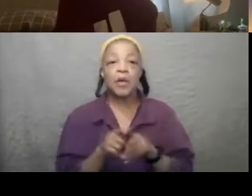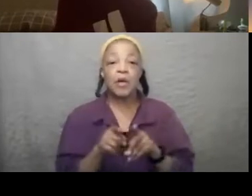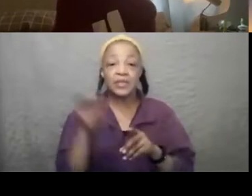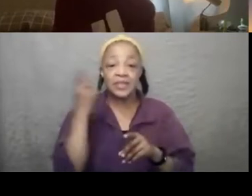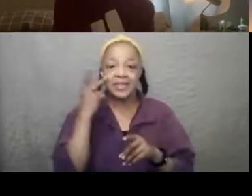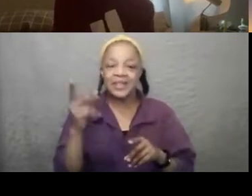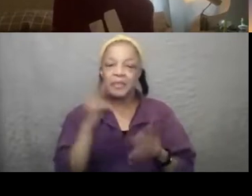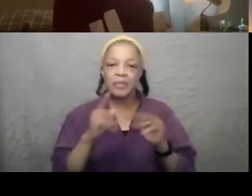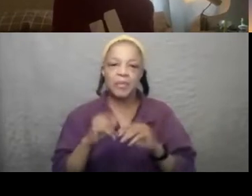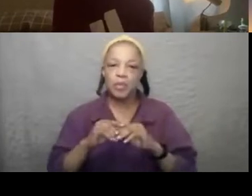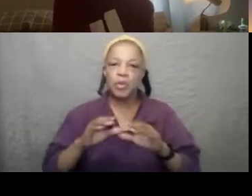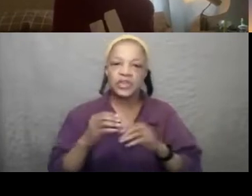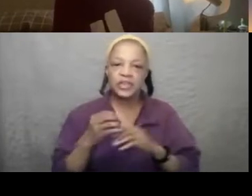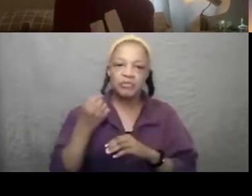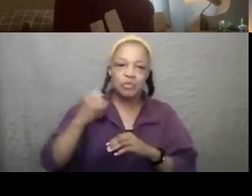normal.